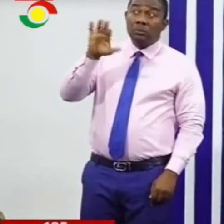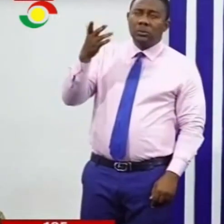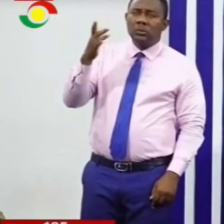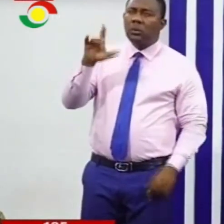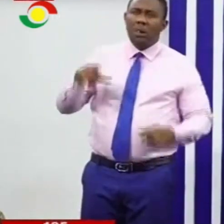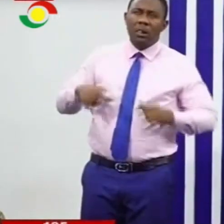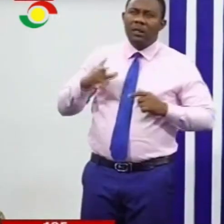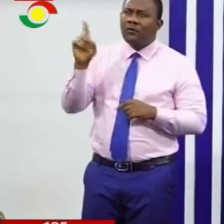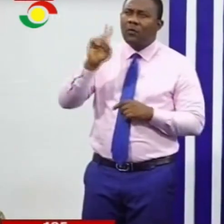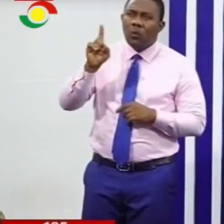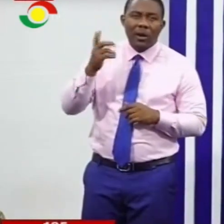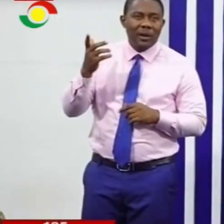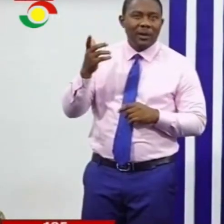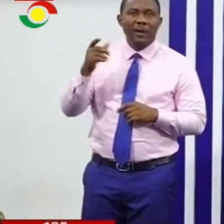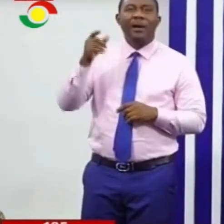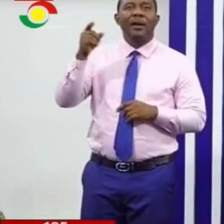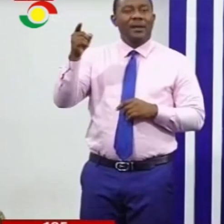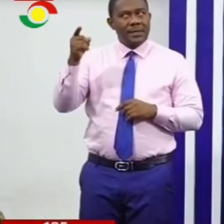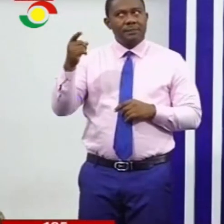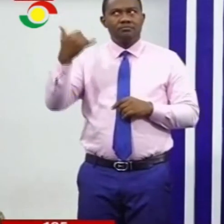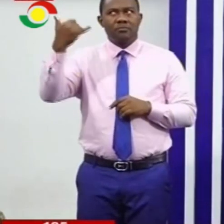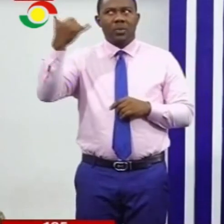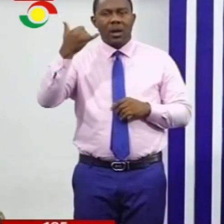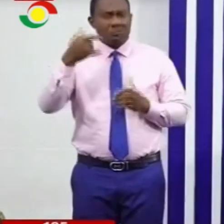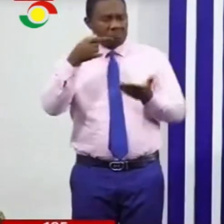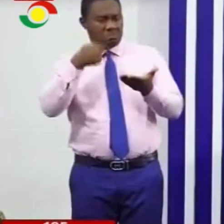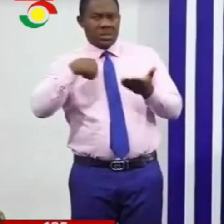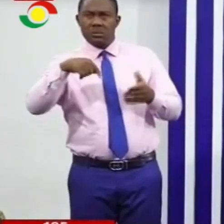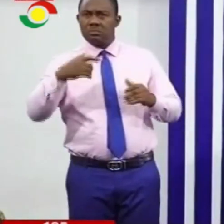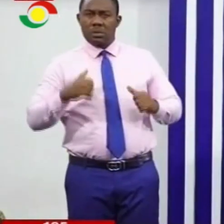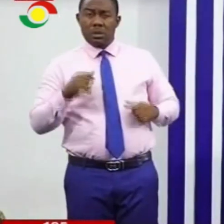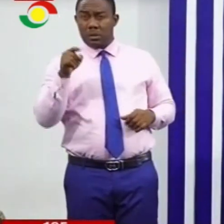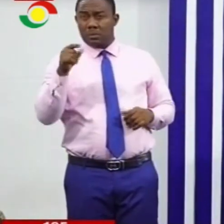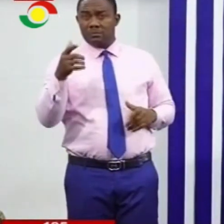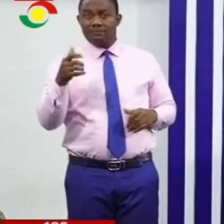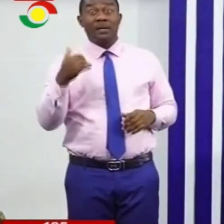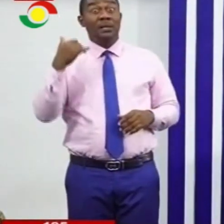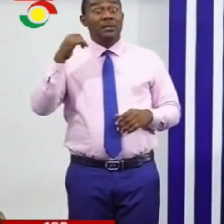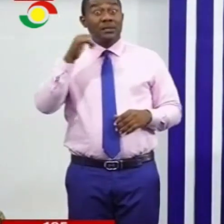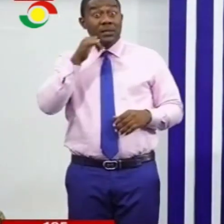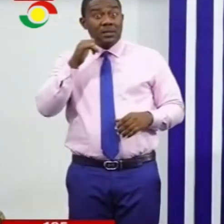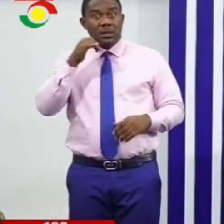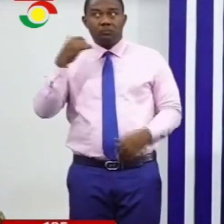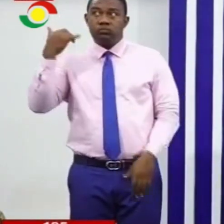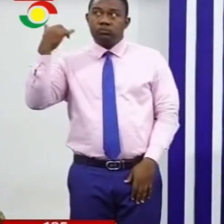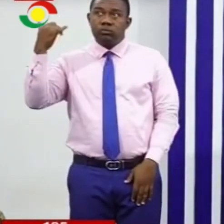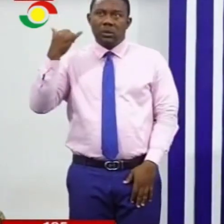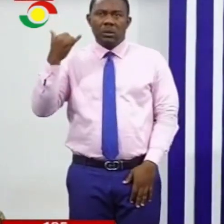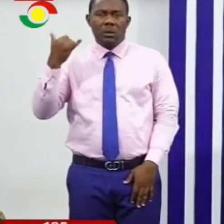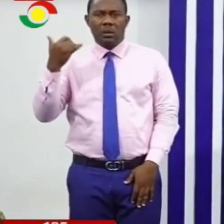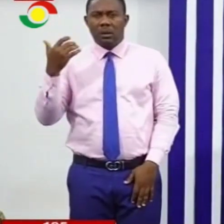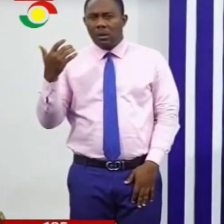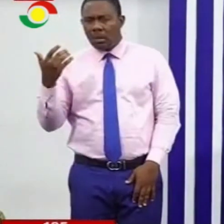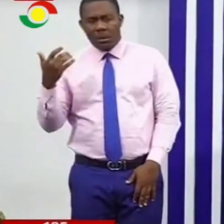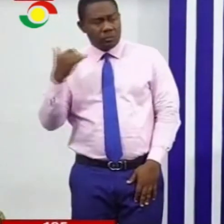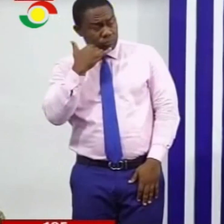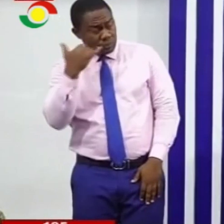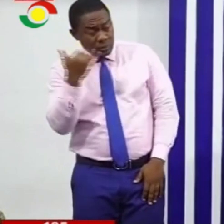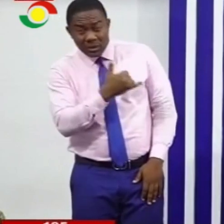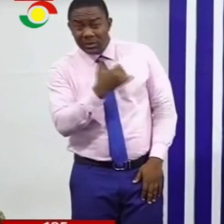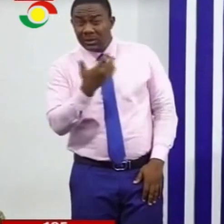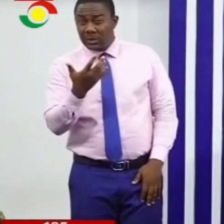locations, and they are also cooperating. Yesterday, somebody called me and praised government on the efforts that we have put in so